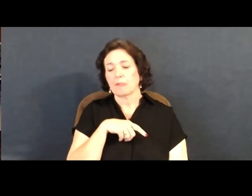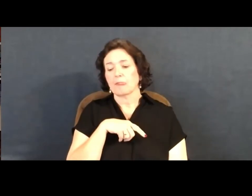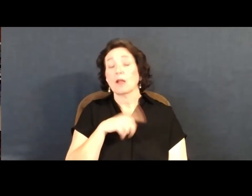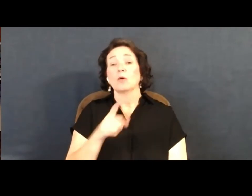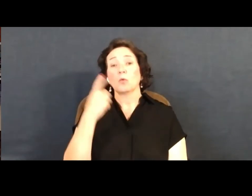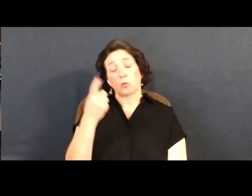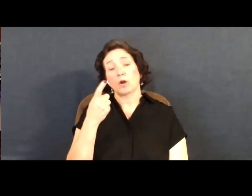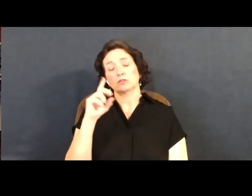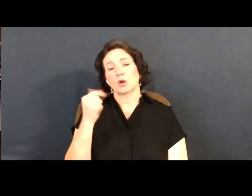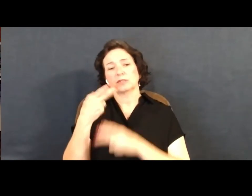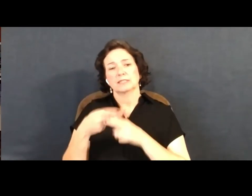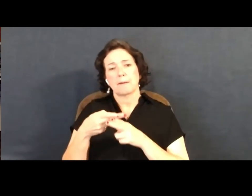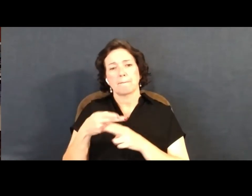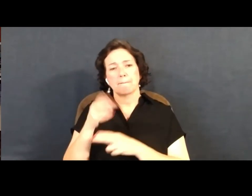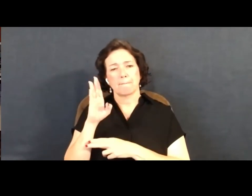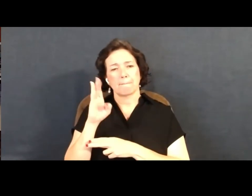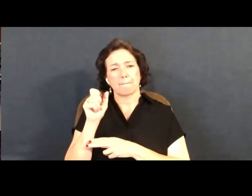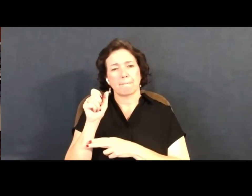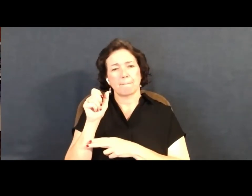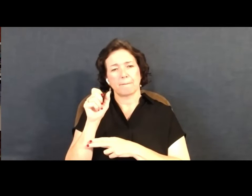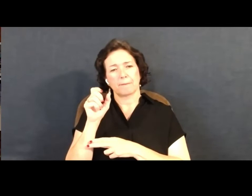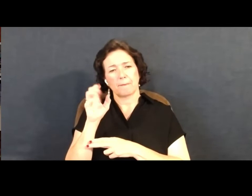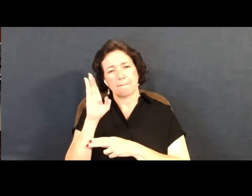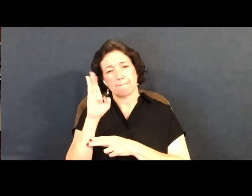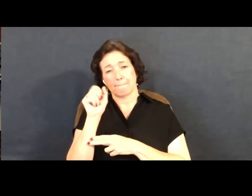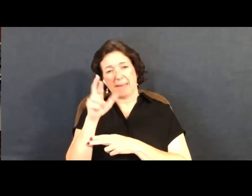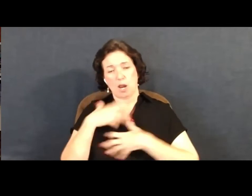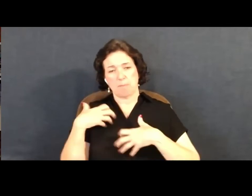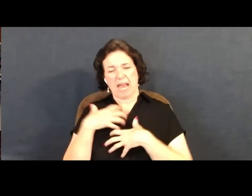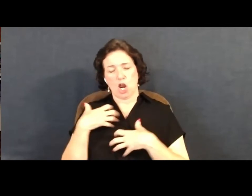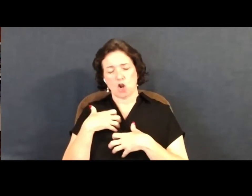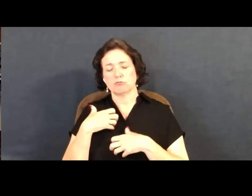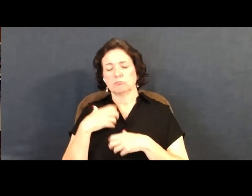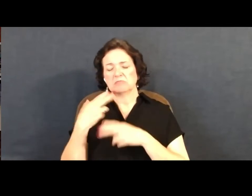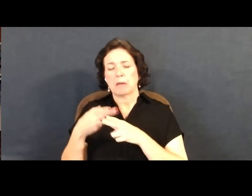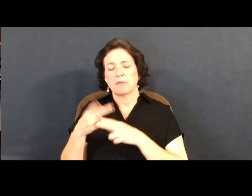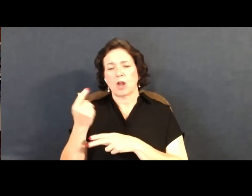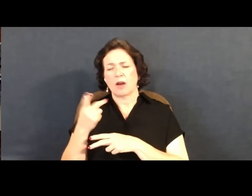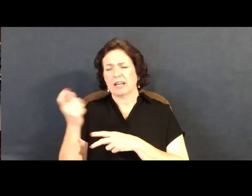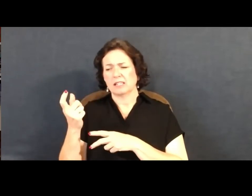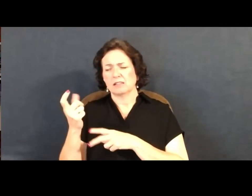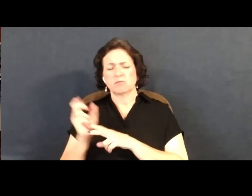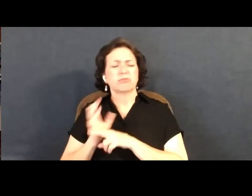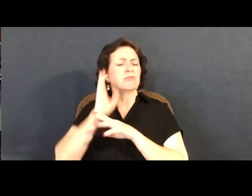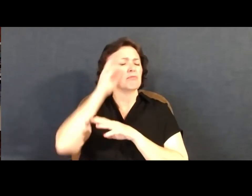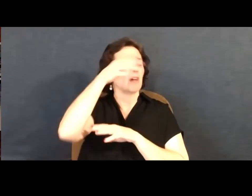a dog we called Bear. Old Bear would head out across the yard, across the road, down